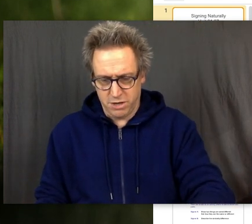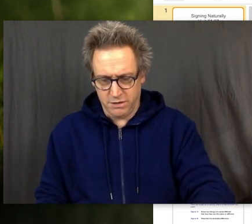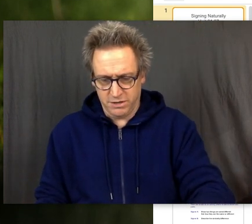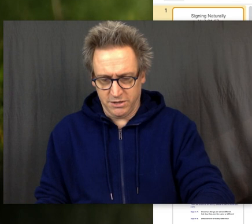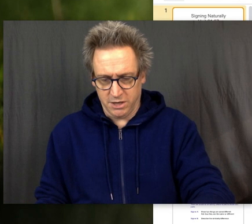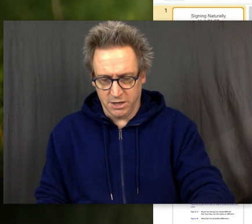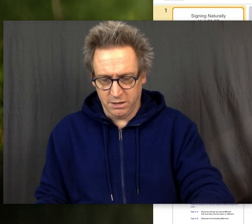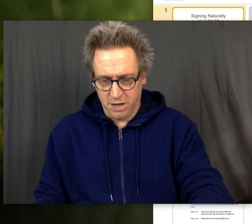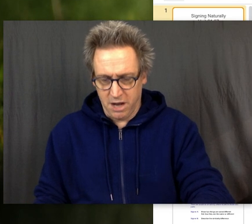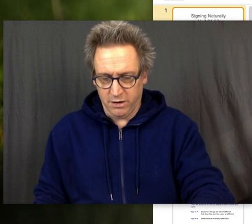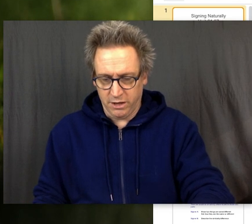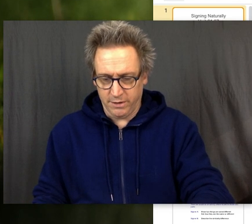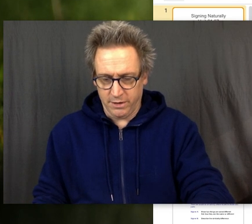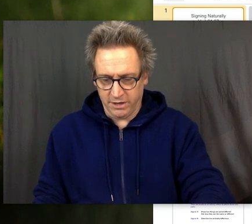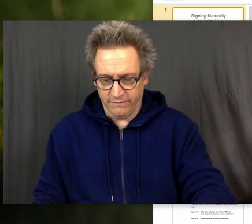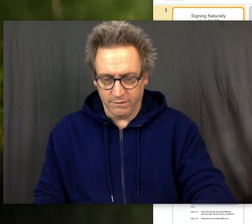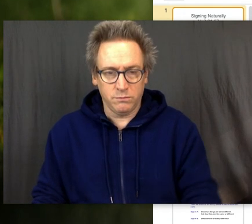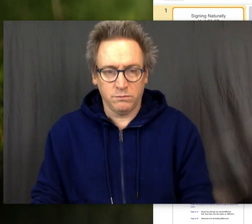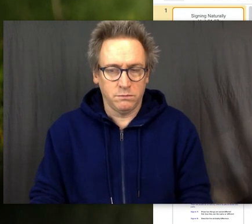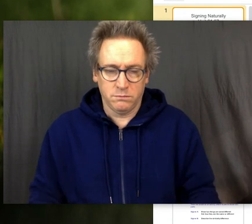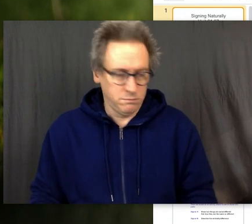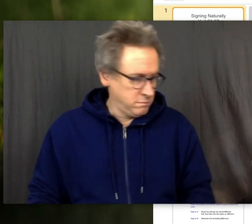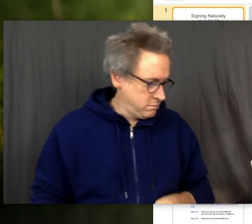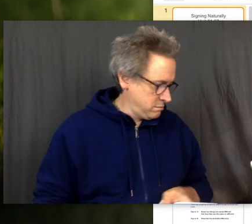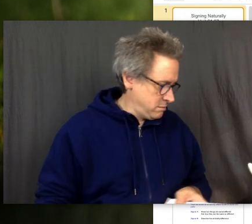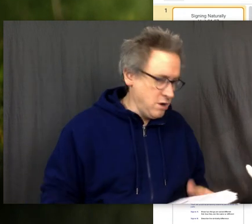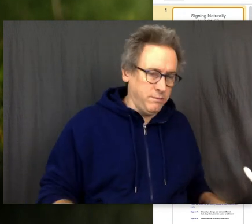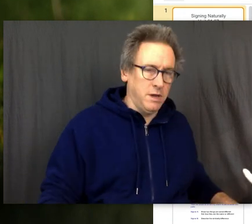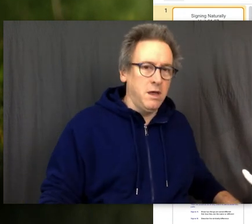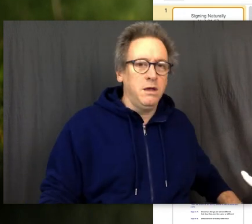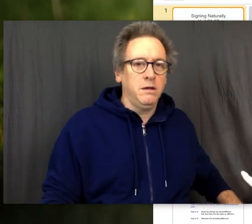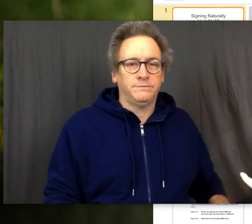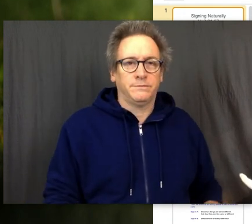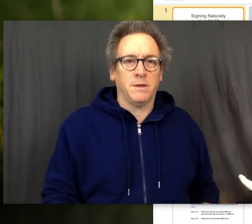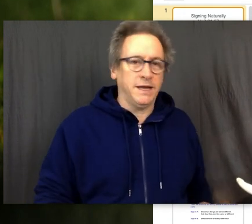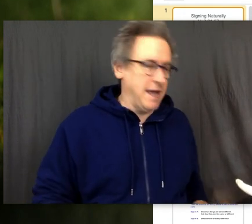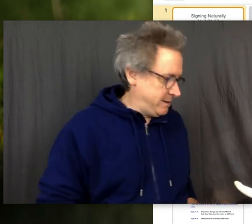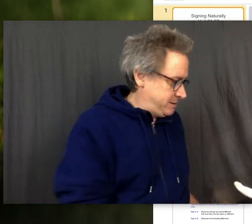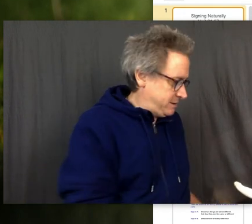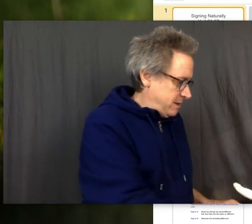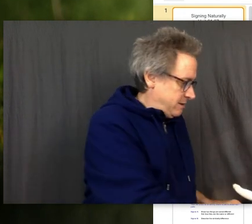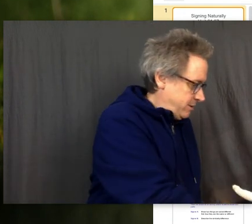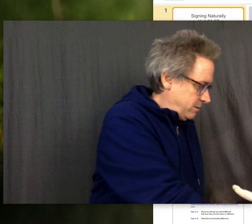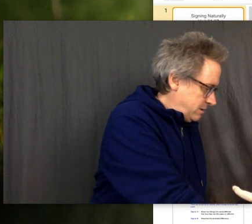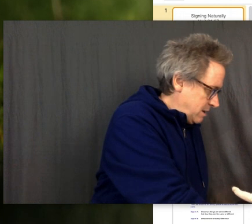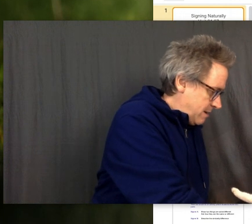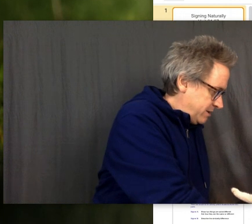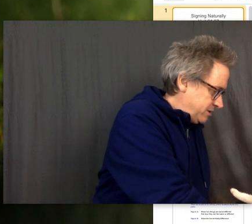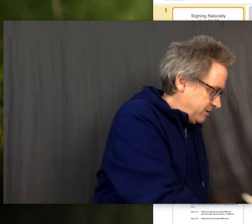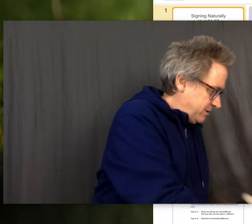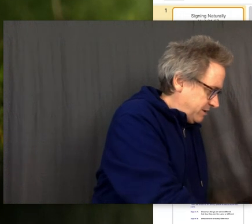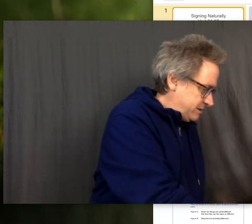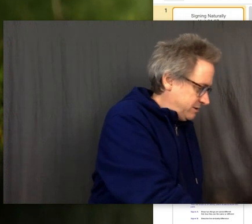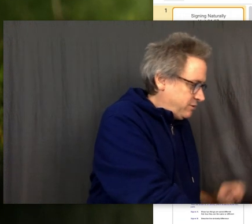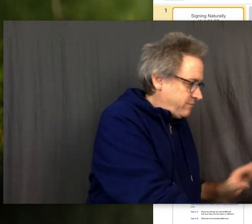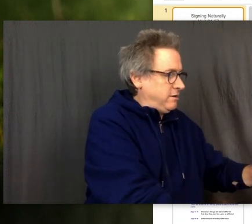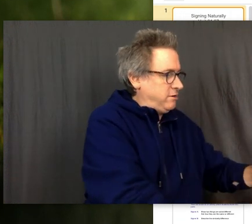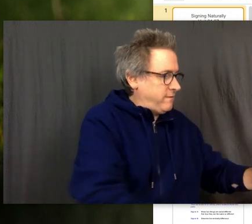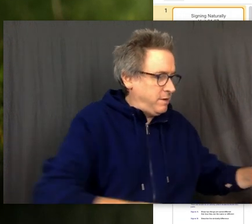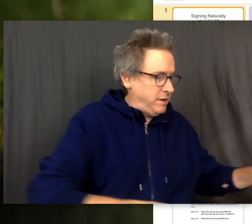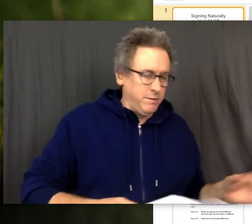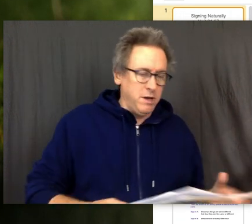Okay, this is odd. Ah, here we go. I think it's. Oh, my cat is sitting over here. Just steal this. You're